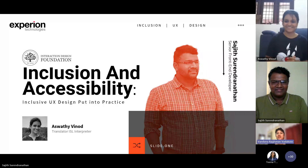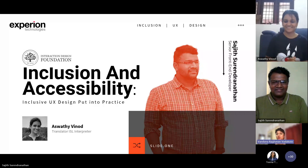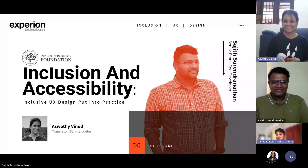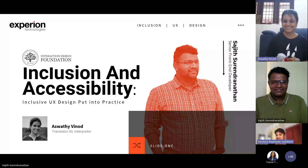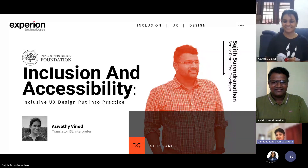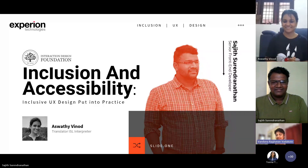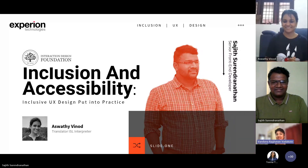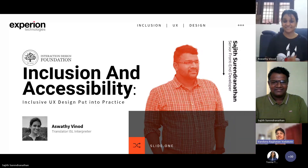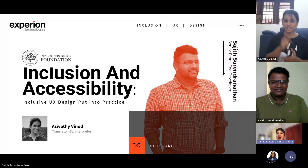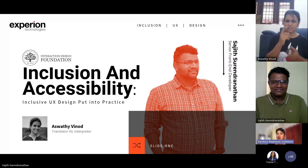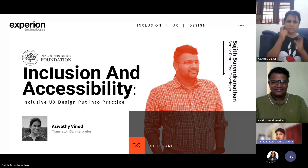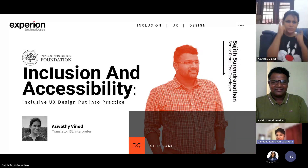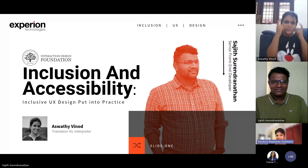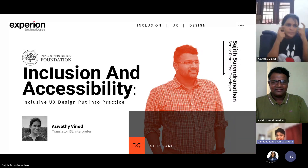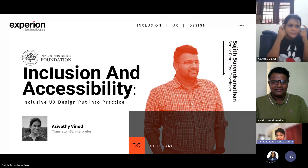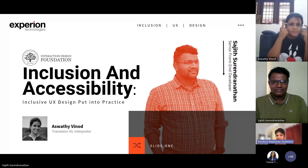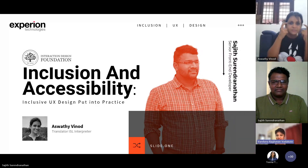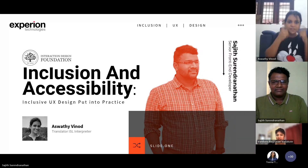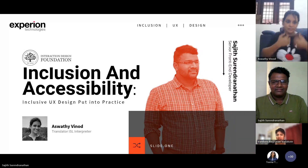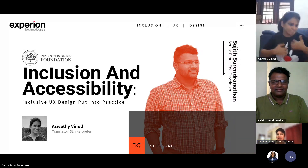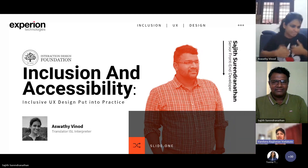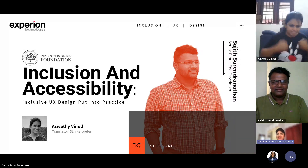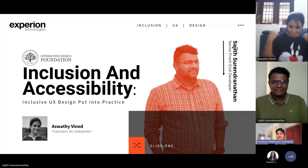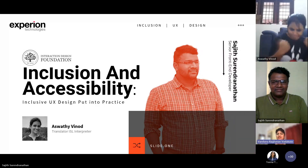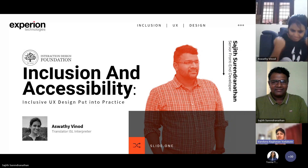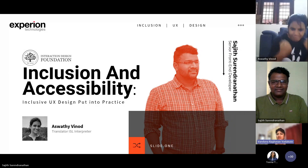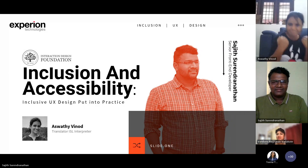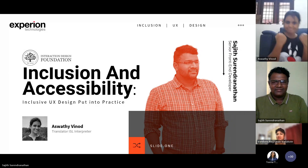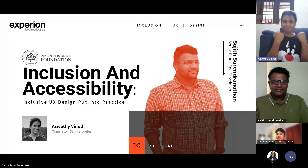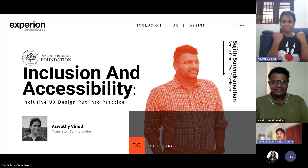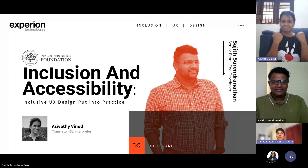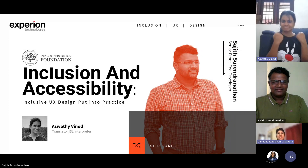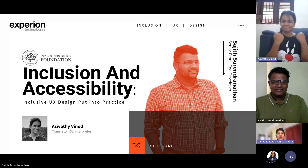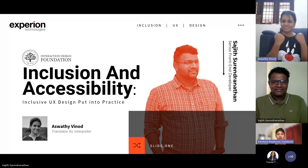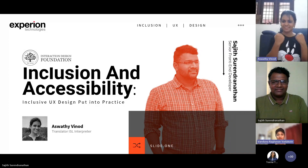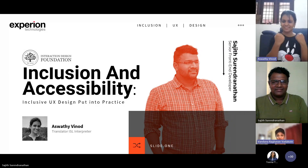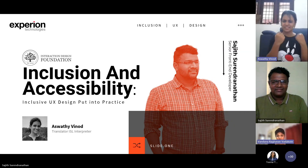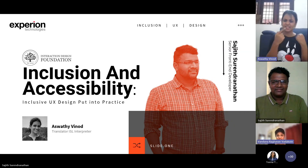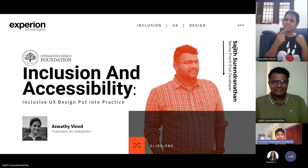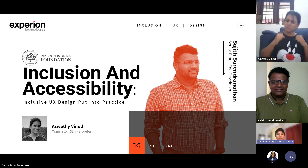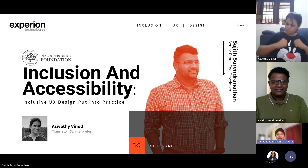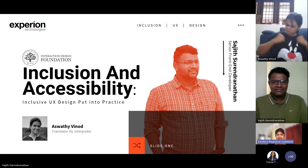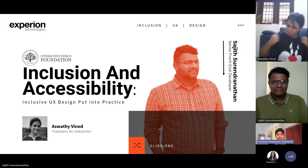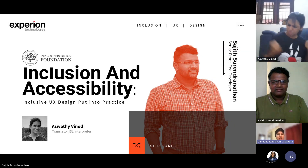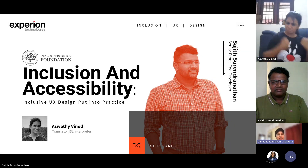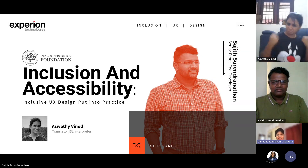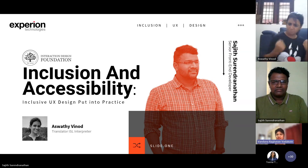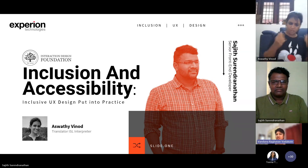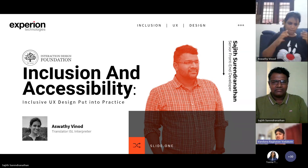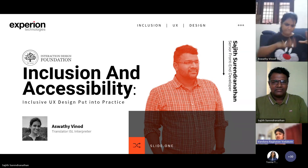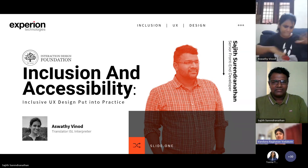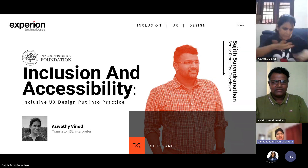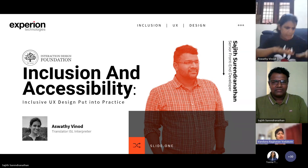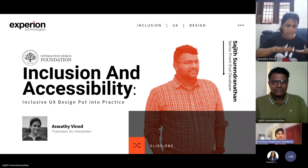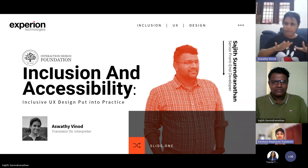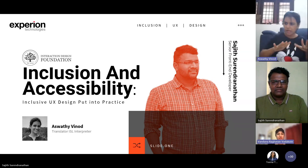He's curious, he's hardworking, and he puts a lot of effort in planning, tracking